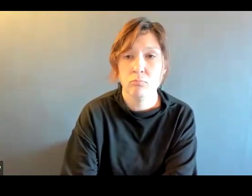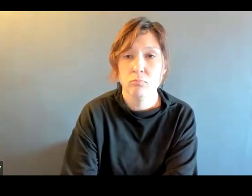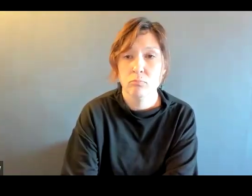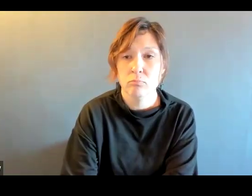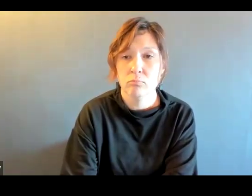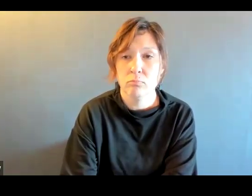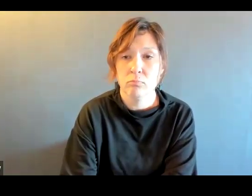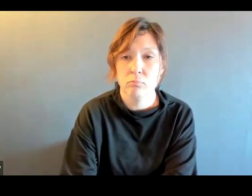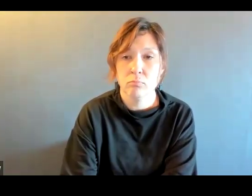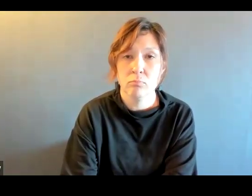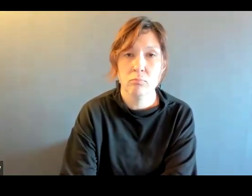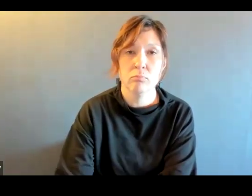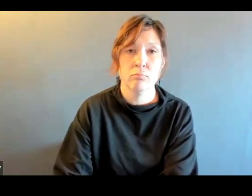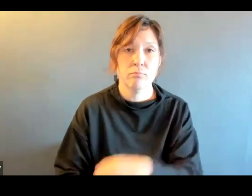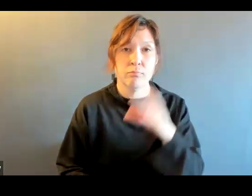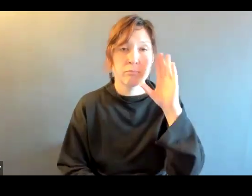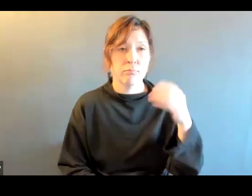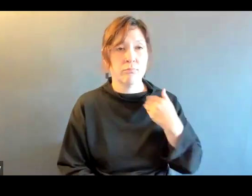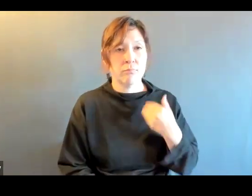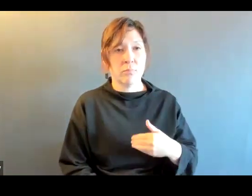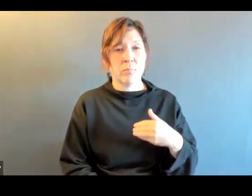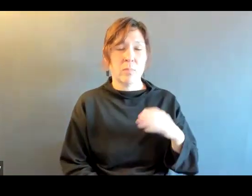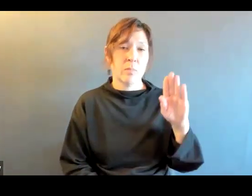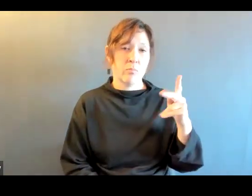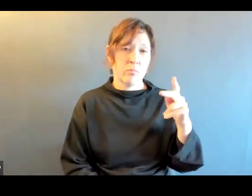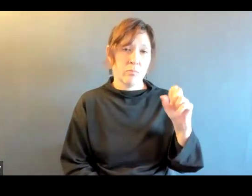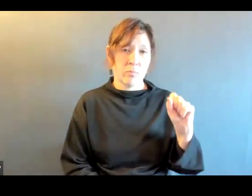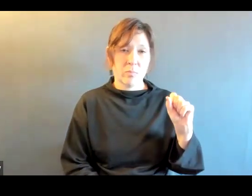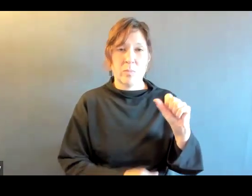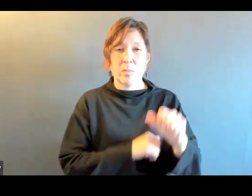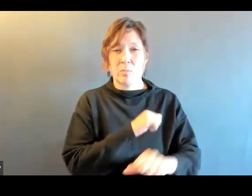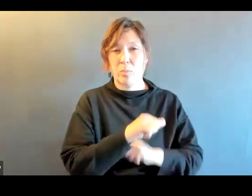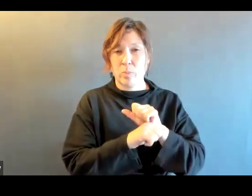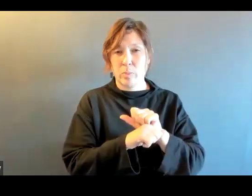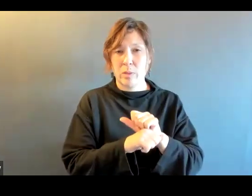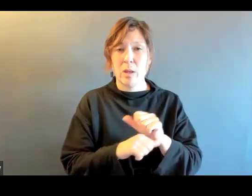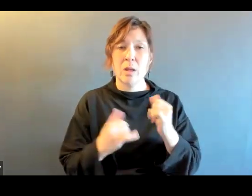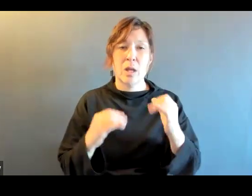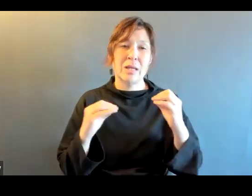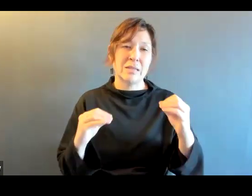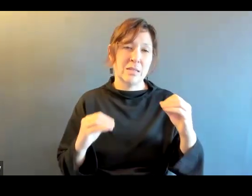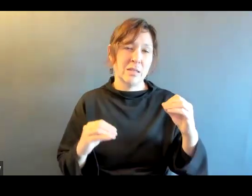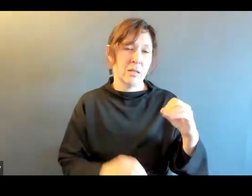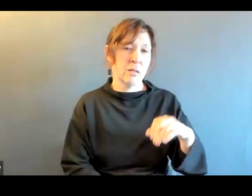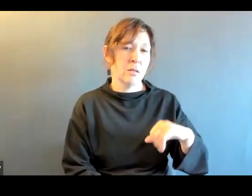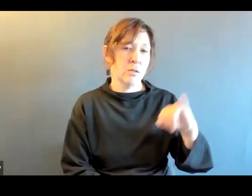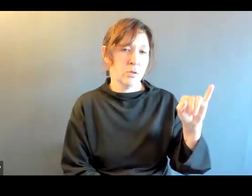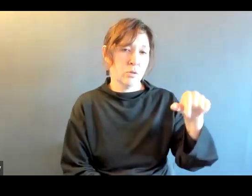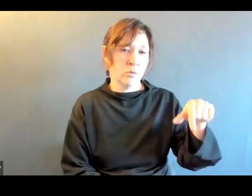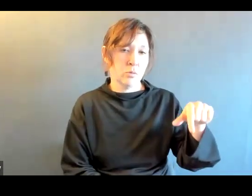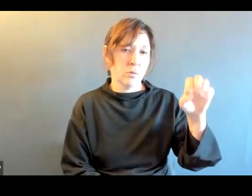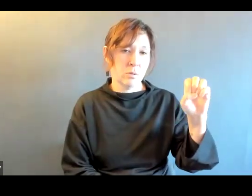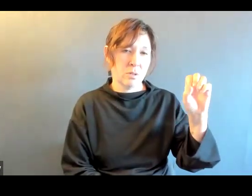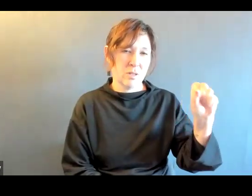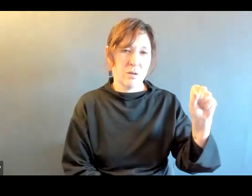Good evening. My name is Sue Wan Lui. I'm a proud Boston Public School alumna. I'm currently a teacher at the Josiah Quincy Elementary School, my alma